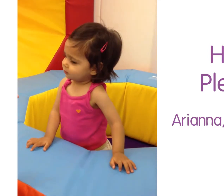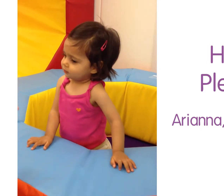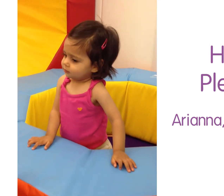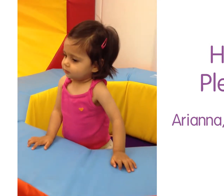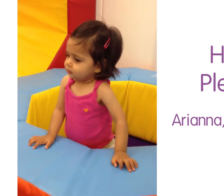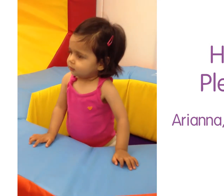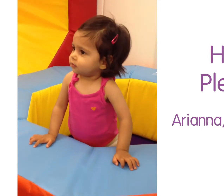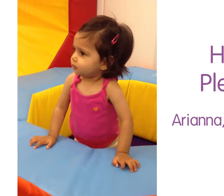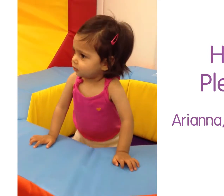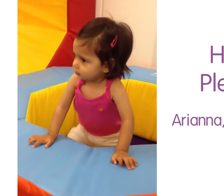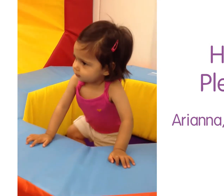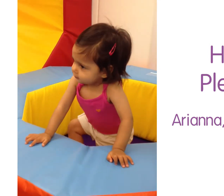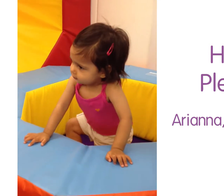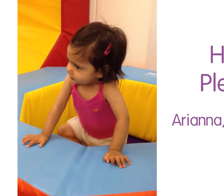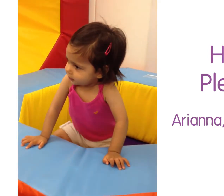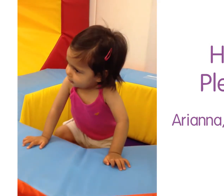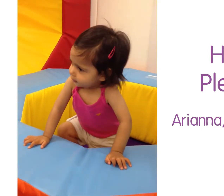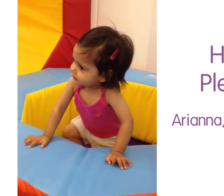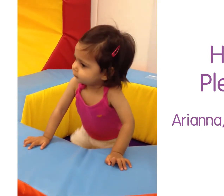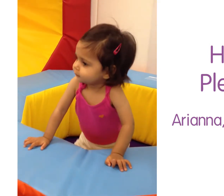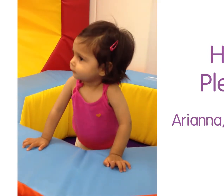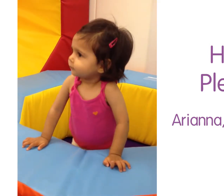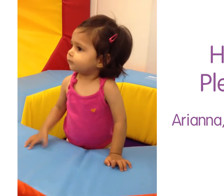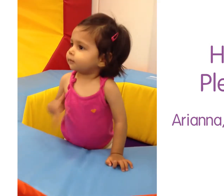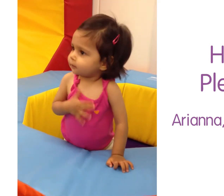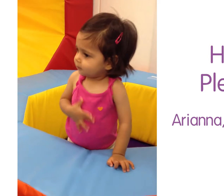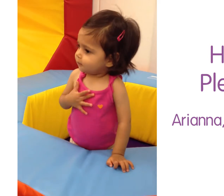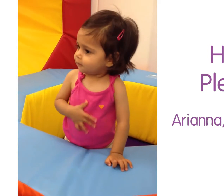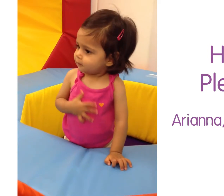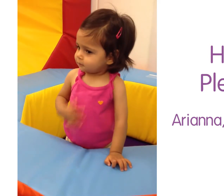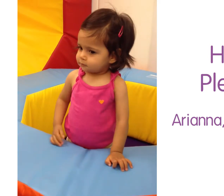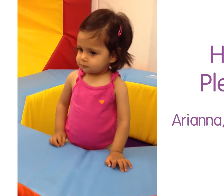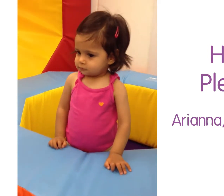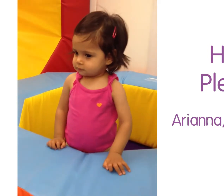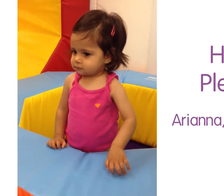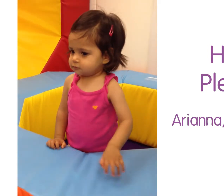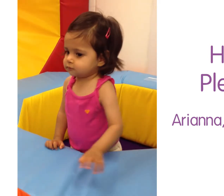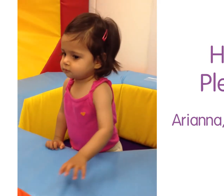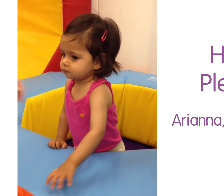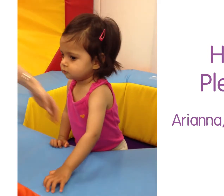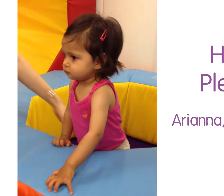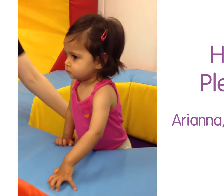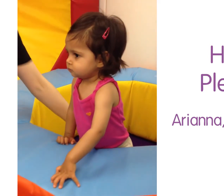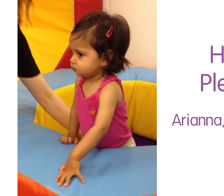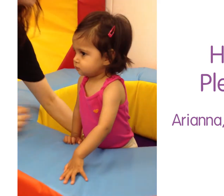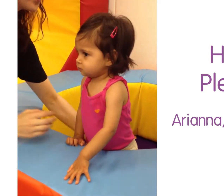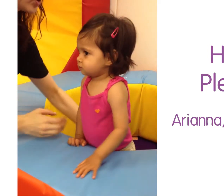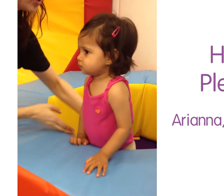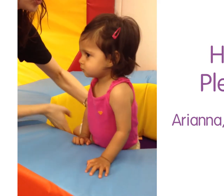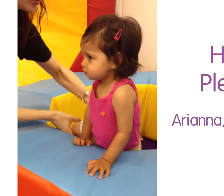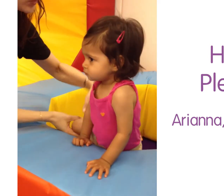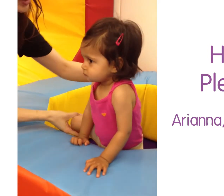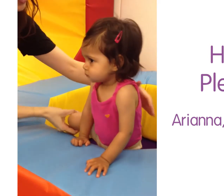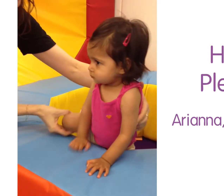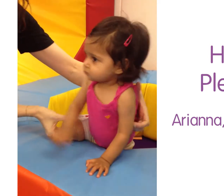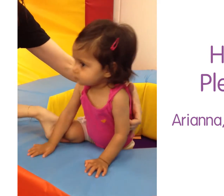help, please? Can you say please? Thank you. Okay, I'll help you. Here you go. I'll help you with one leg. Can